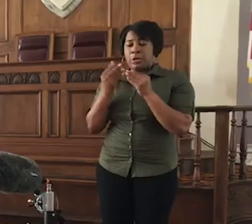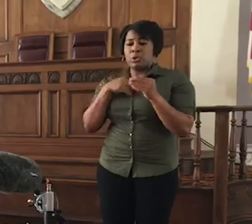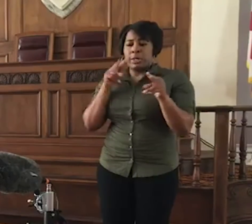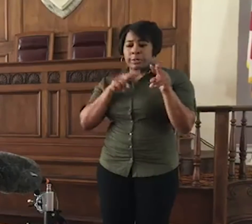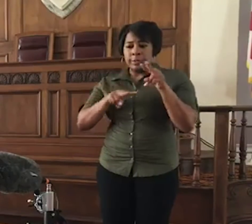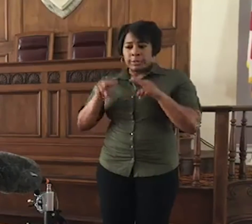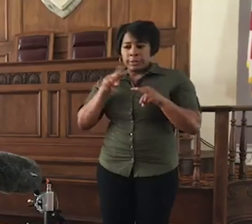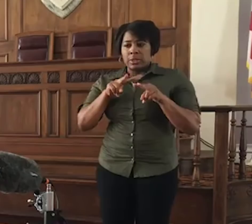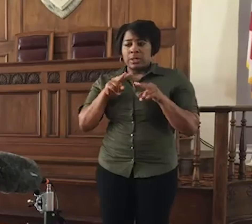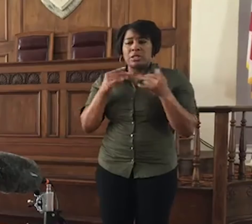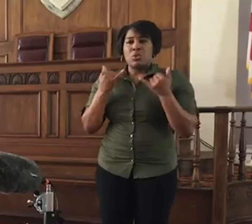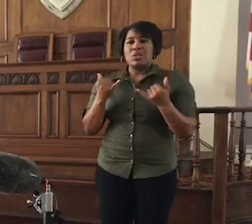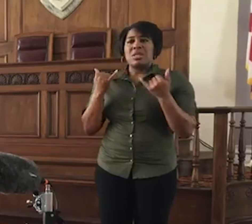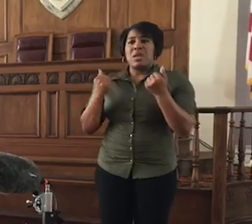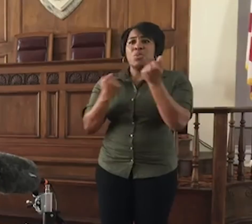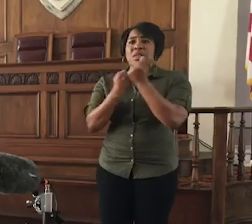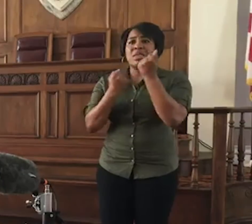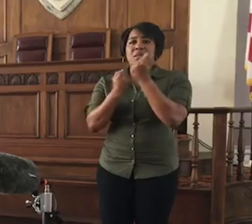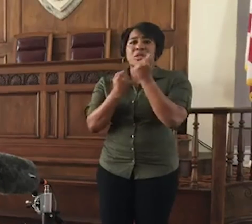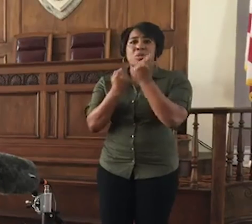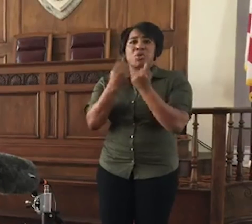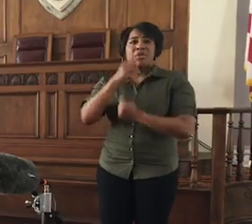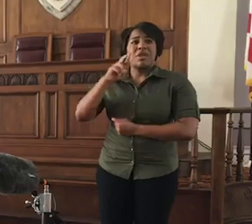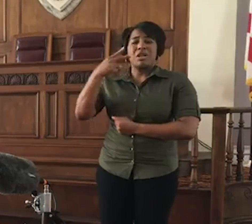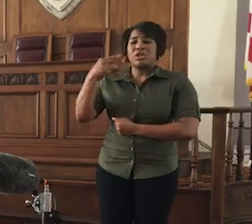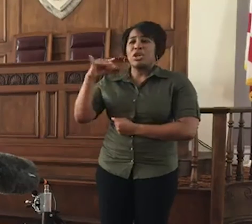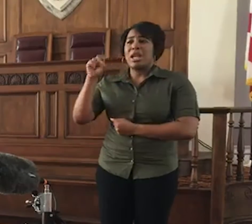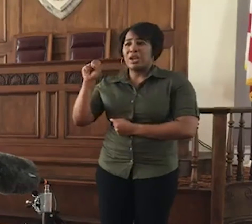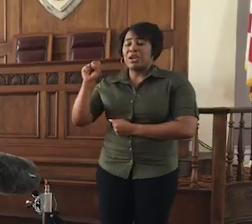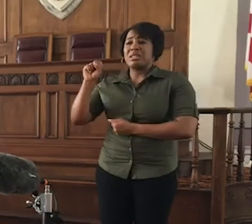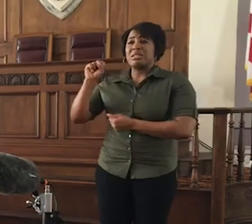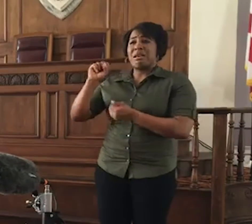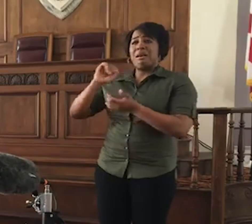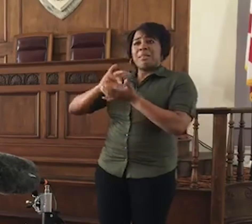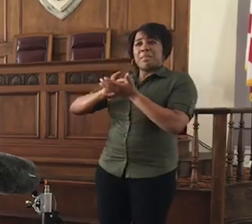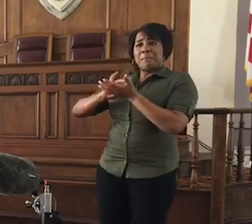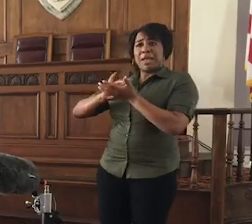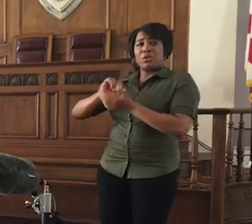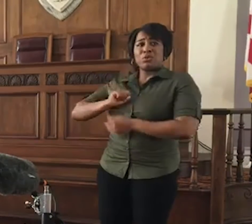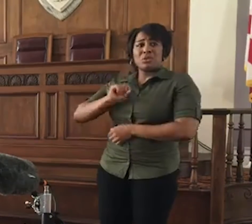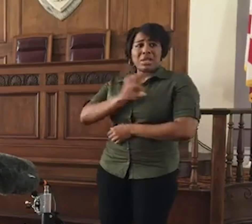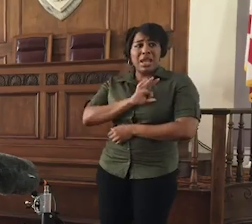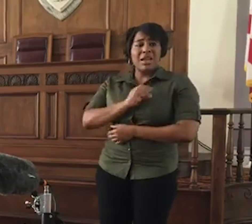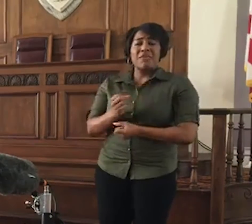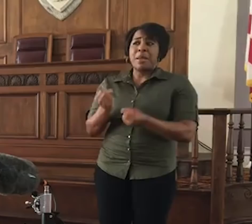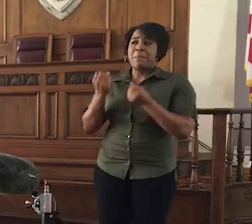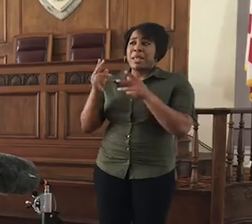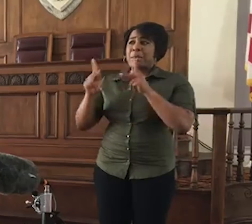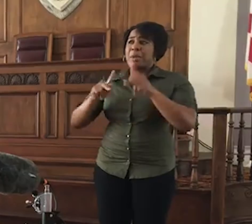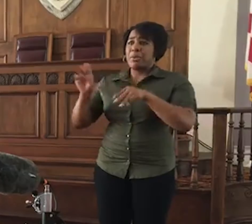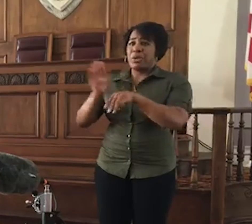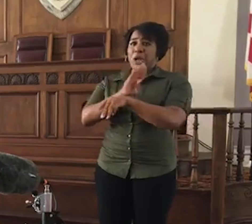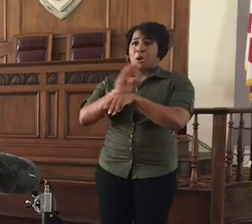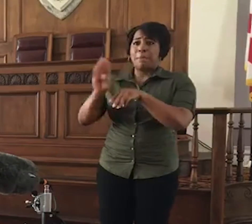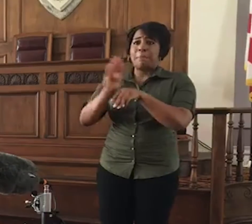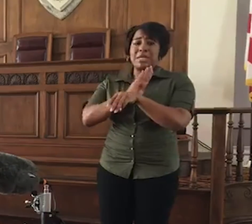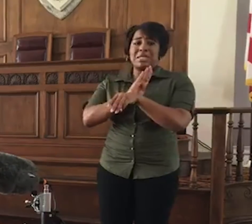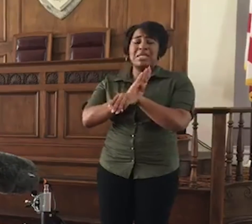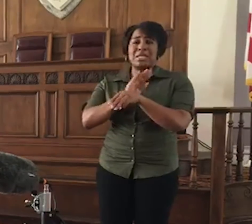Dr. Harris, the medical community, and many in our business community, I am announcing